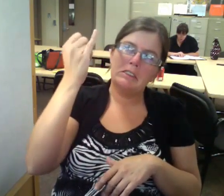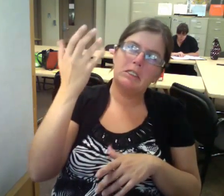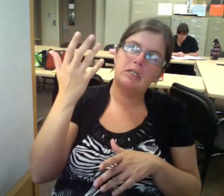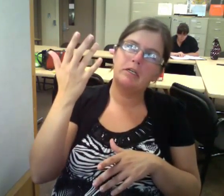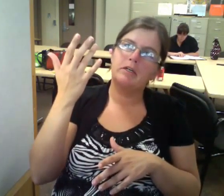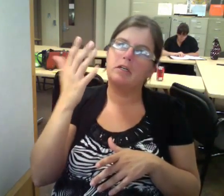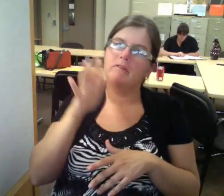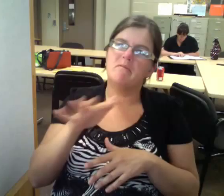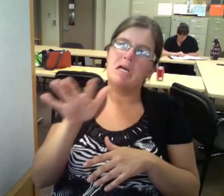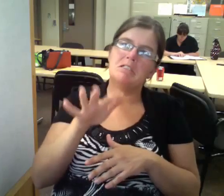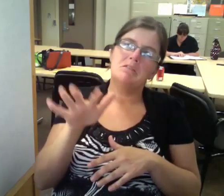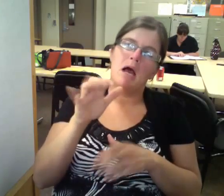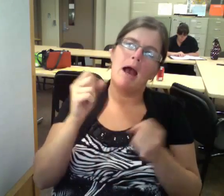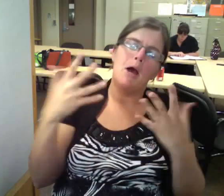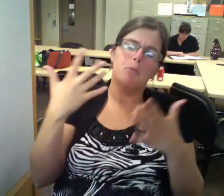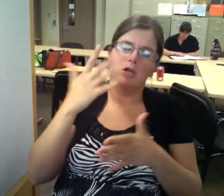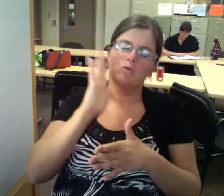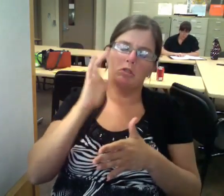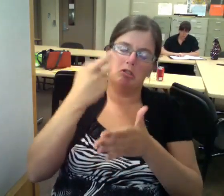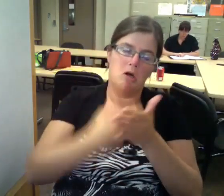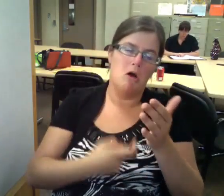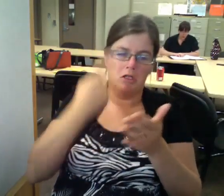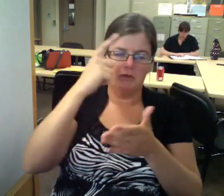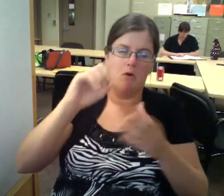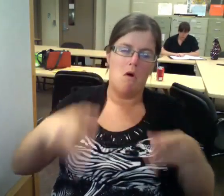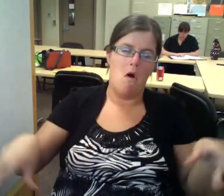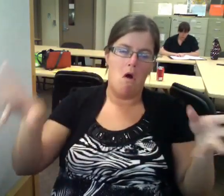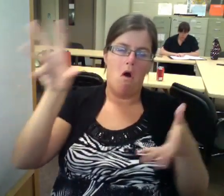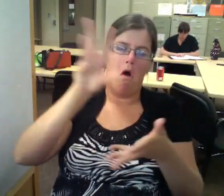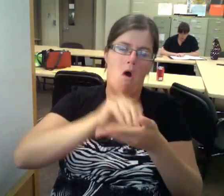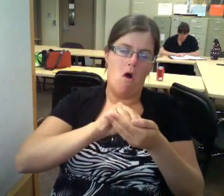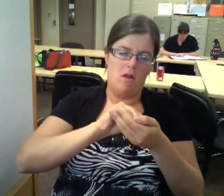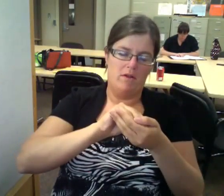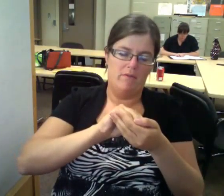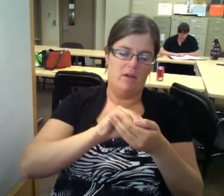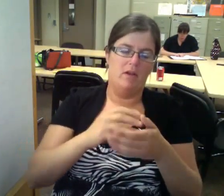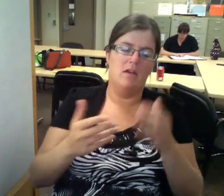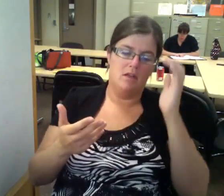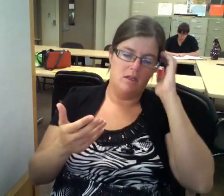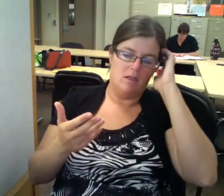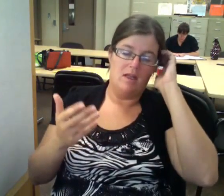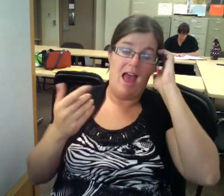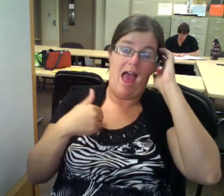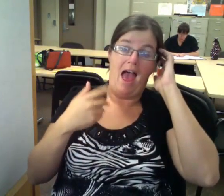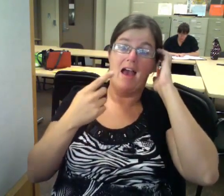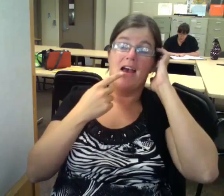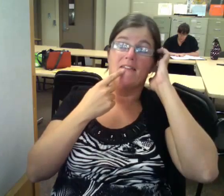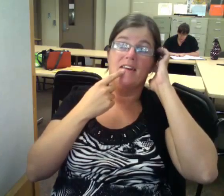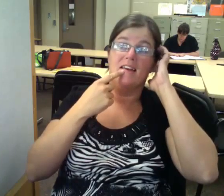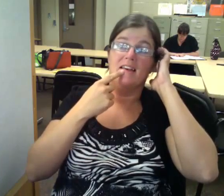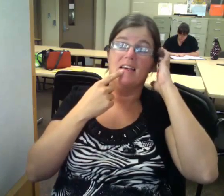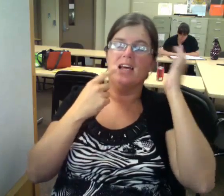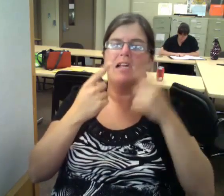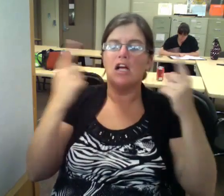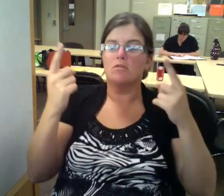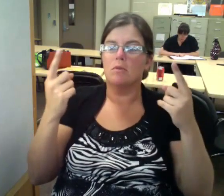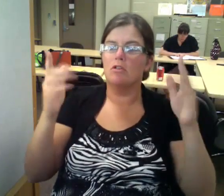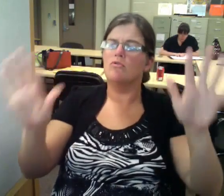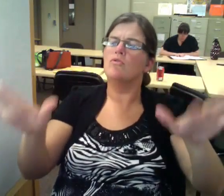all the materials. Before we leave, class, I have an announcement. Quiet down, please. This